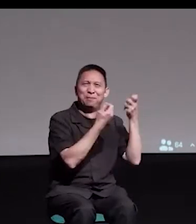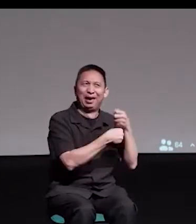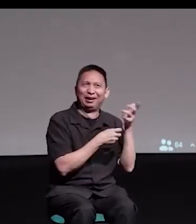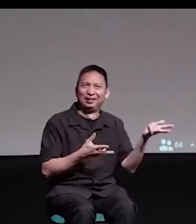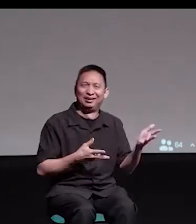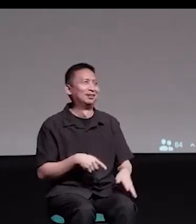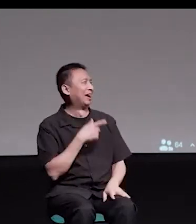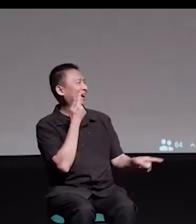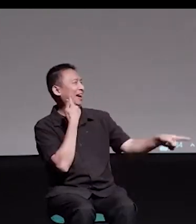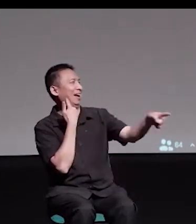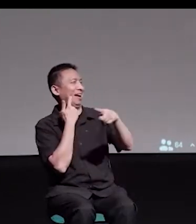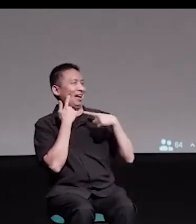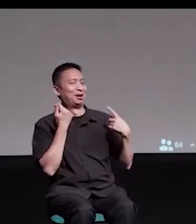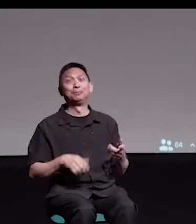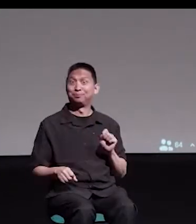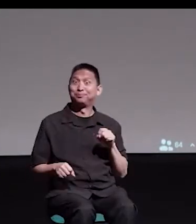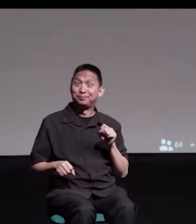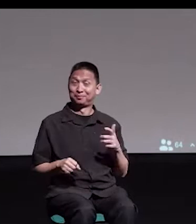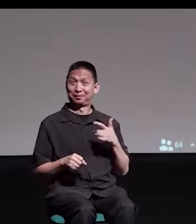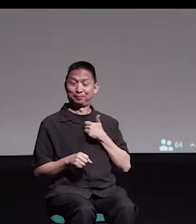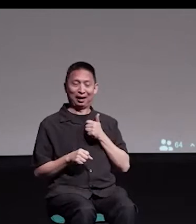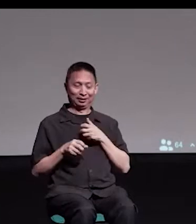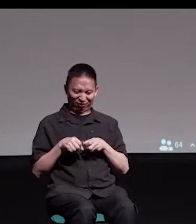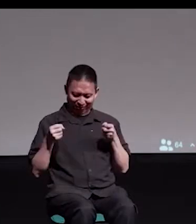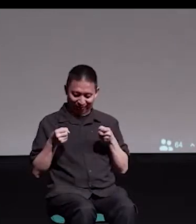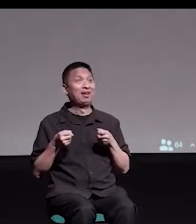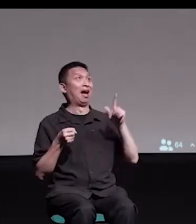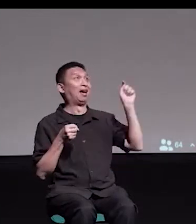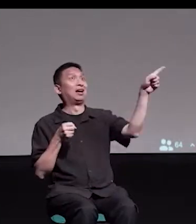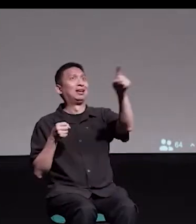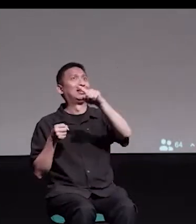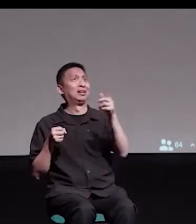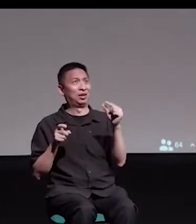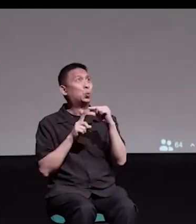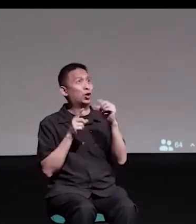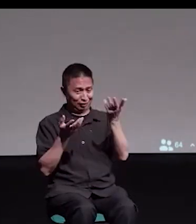in situations where I ask for the words to be